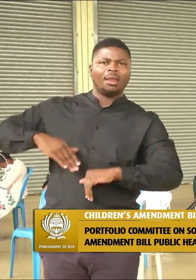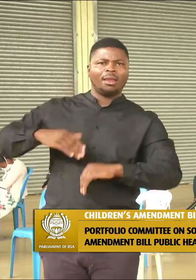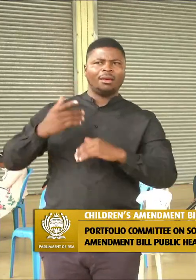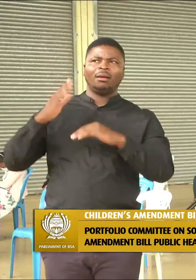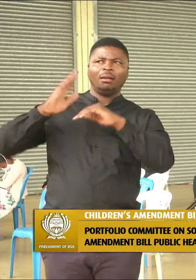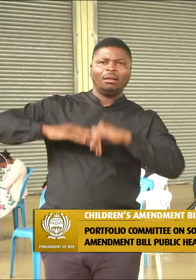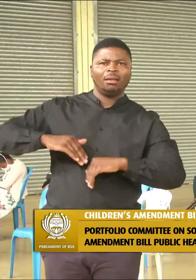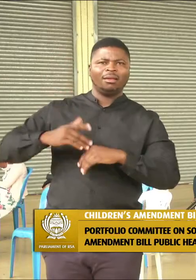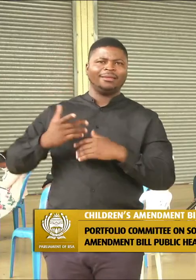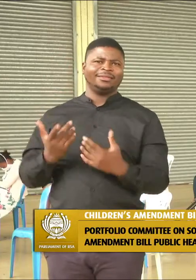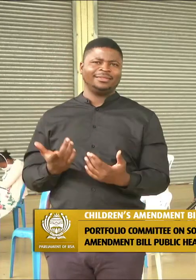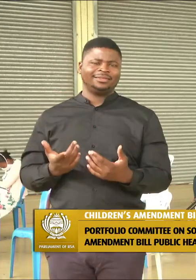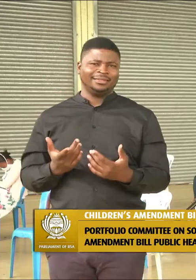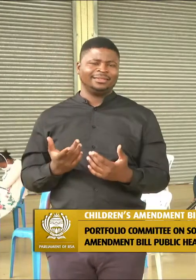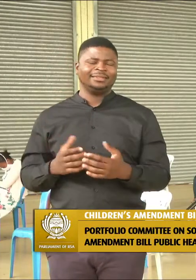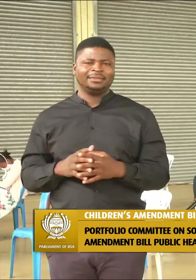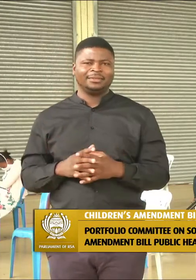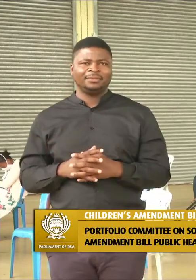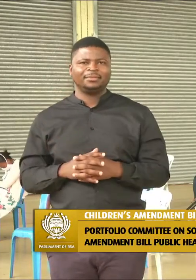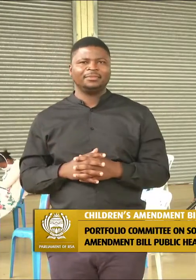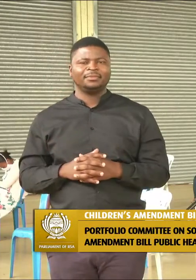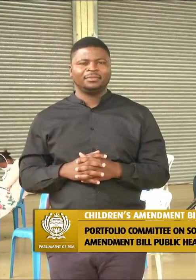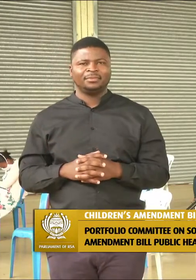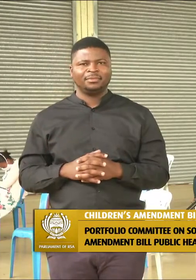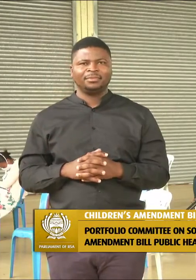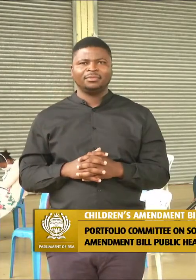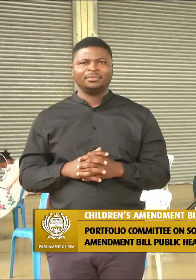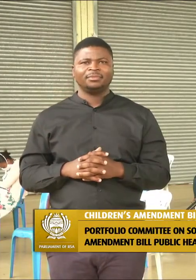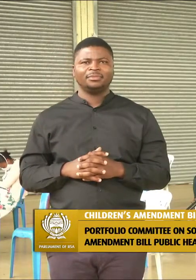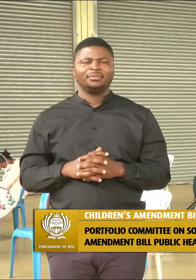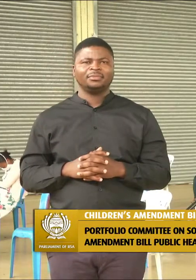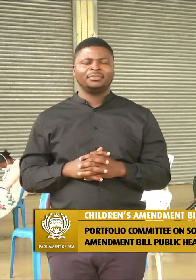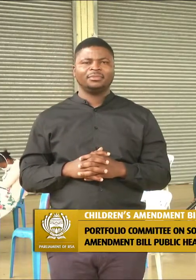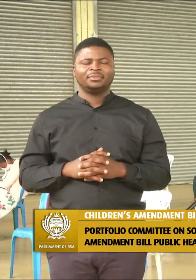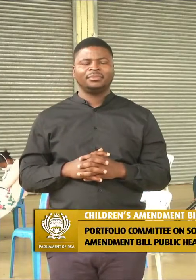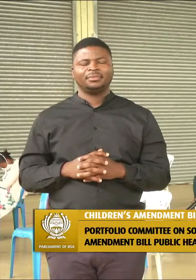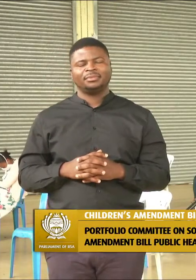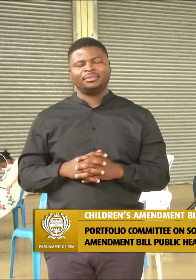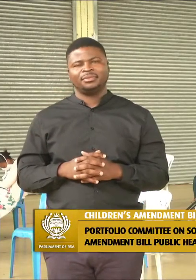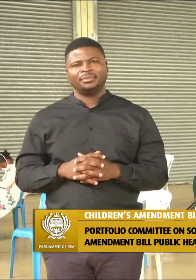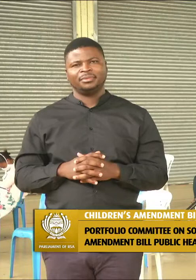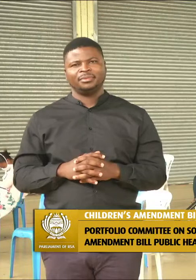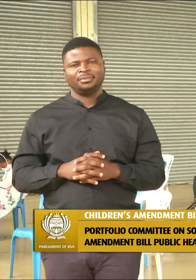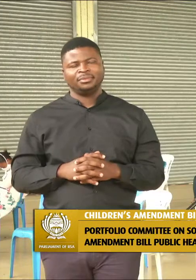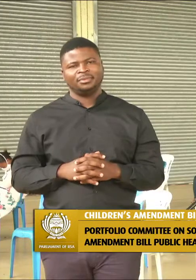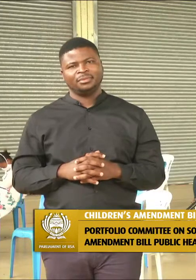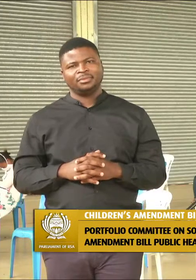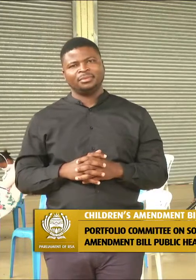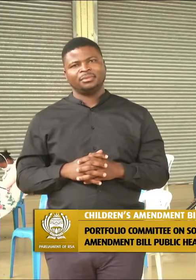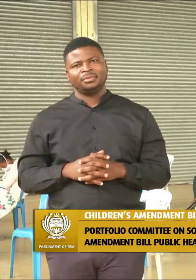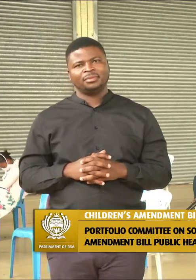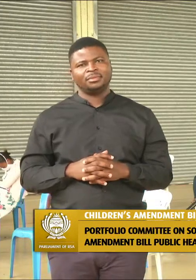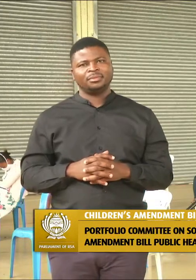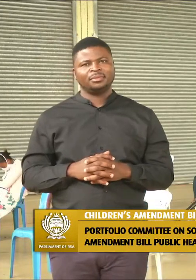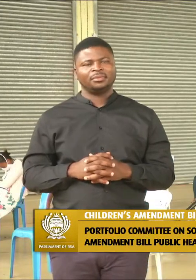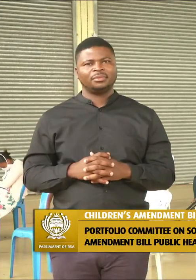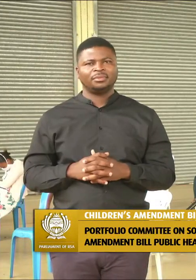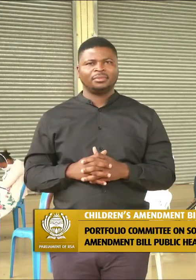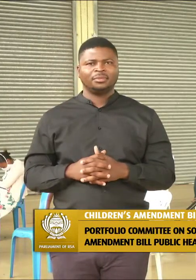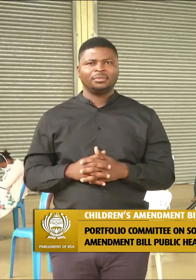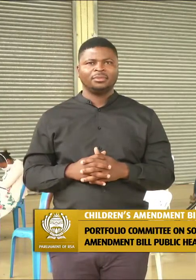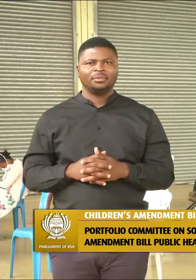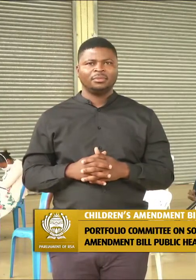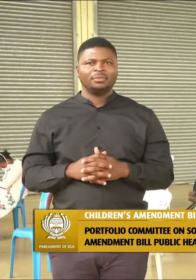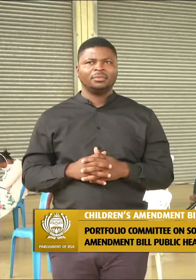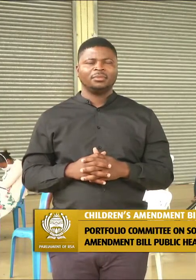ayiwantshontsha amakhekhe lapha esitsheni kodwa njalo ihlala ishawela ukuthi ke intshontsha amakhekhe lapha esitsheni ibingawantshontshanga